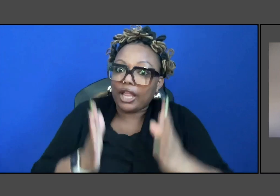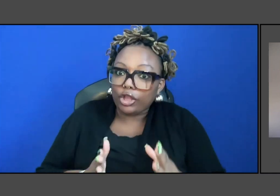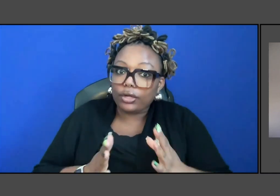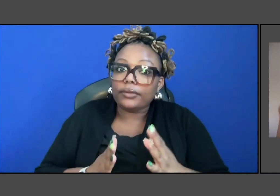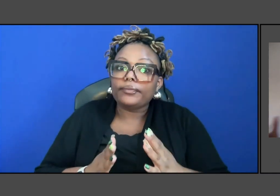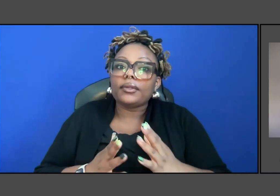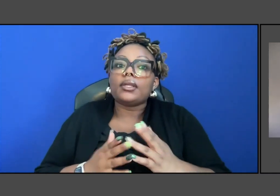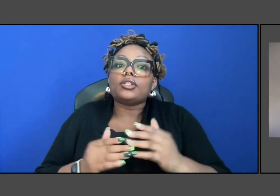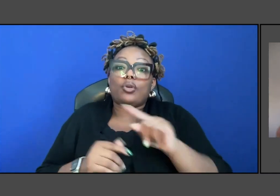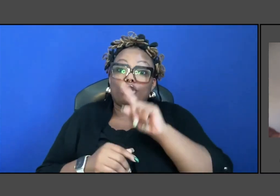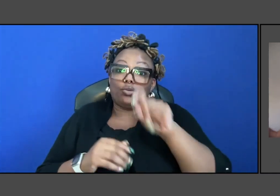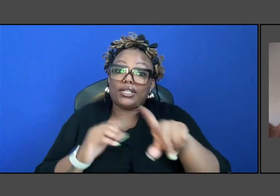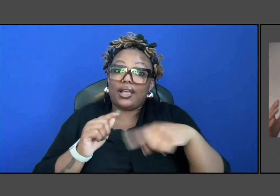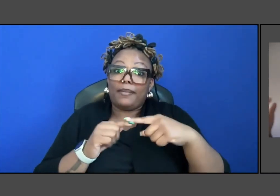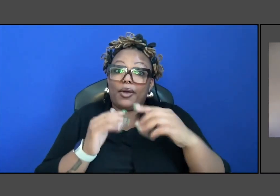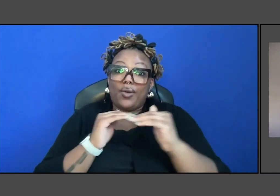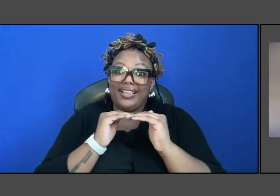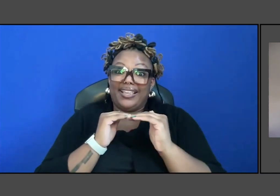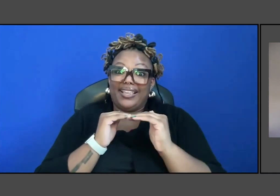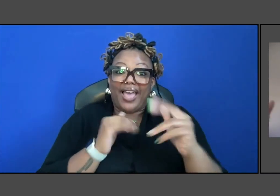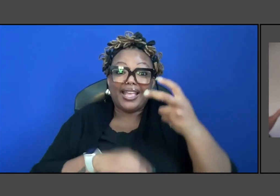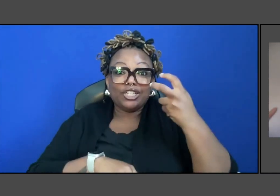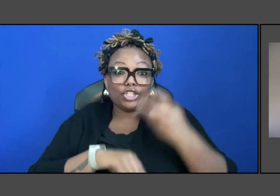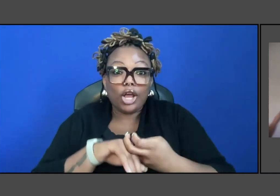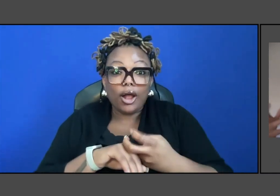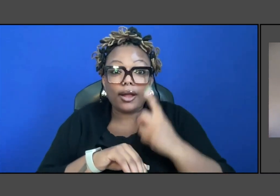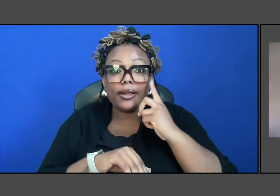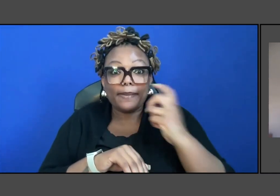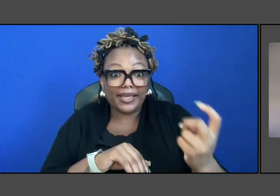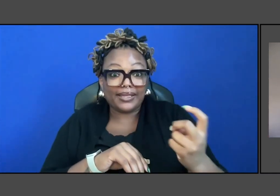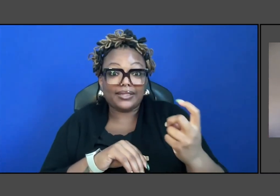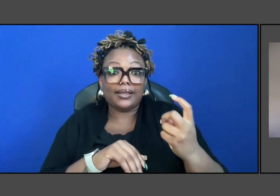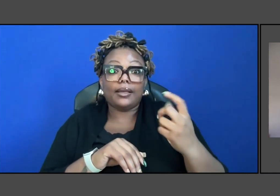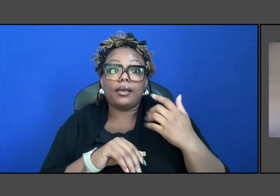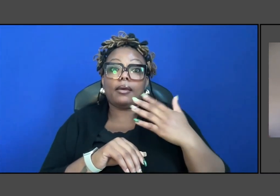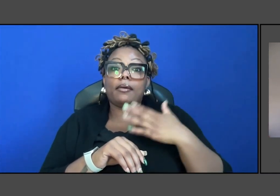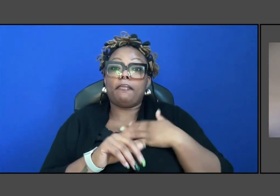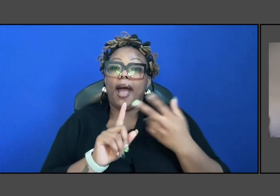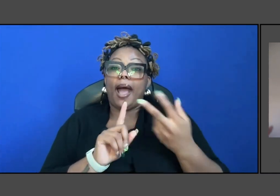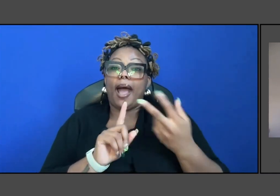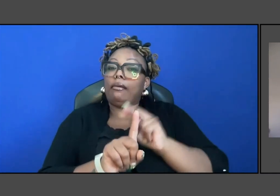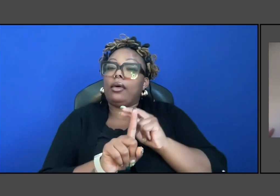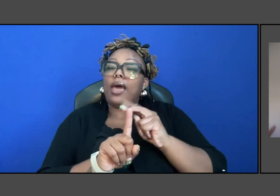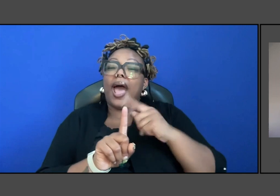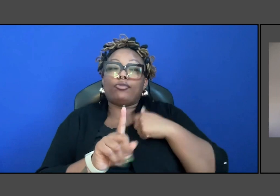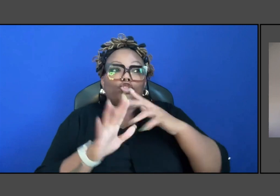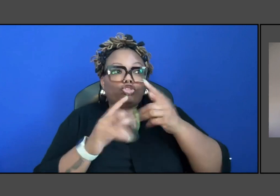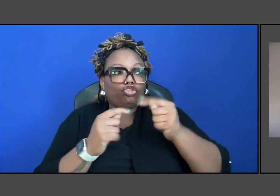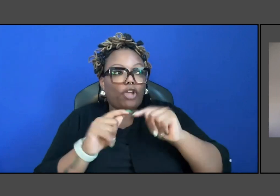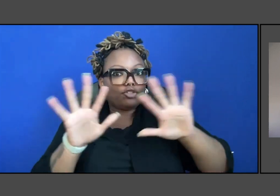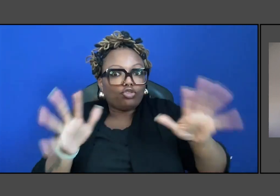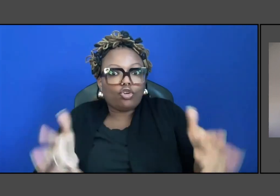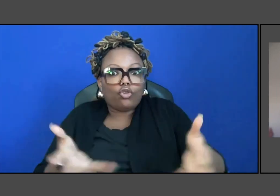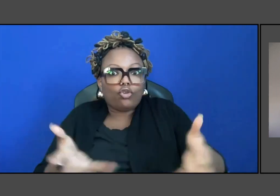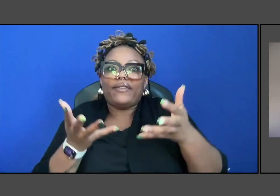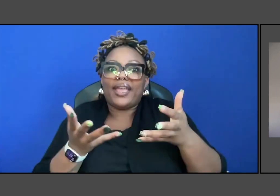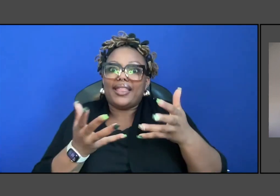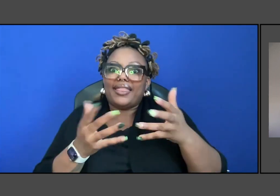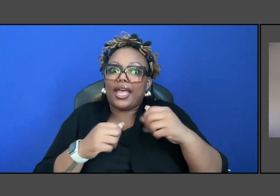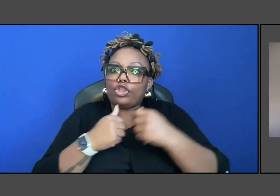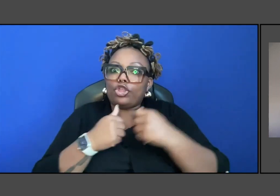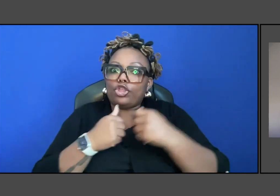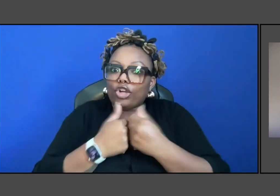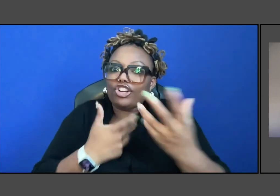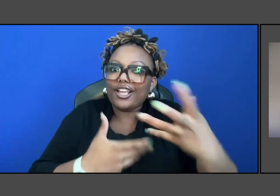flattened is a hard one, because I'm coming at this trying to cultivate this sense that the border is everybody. It's